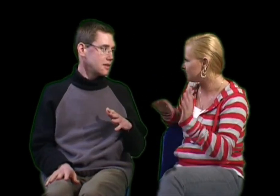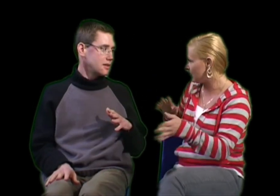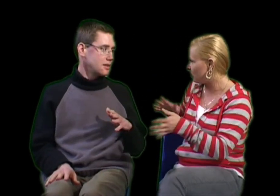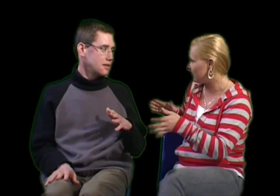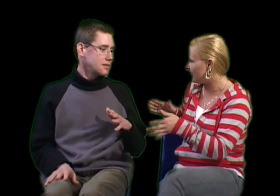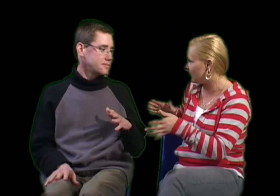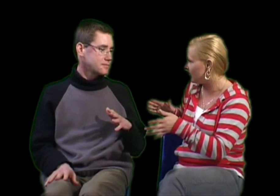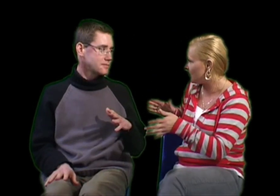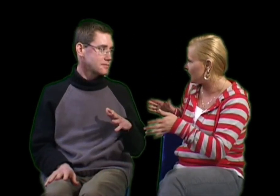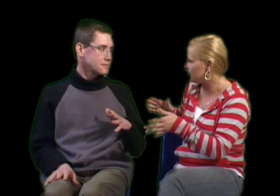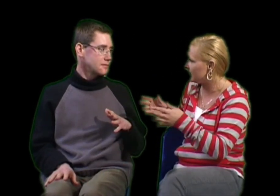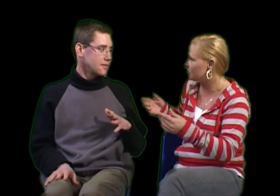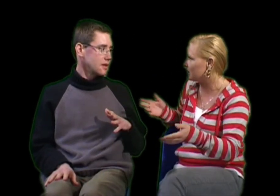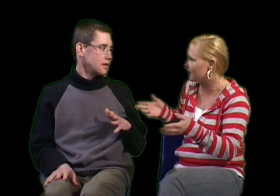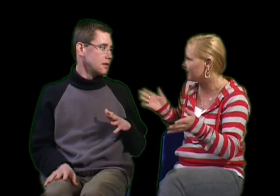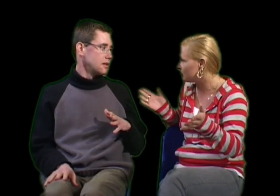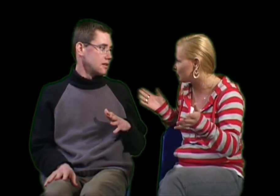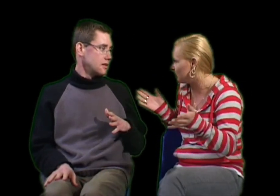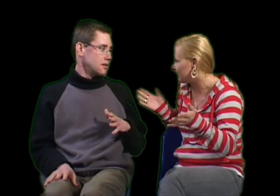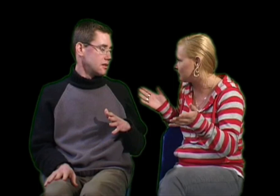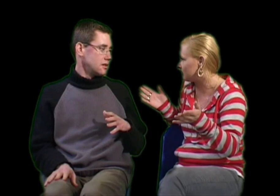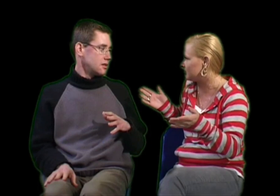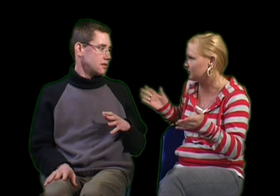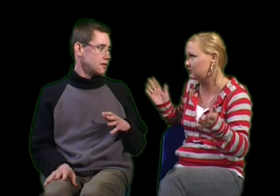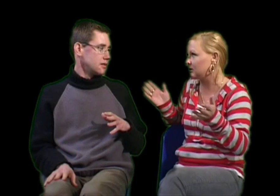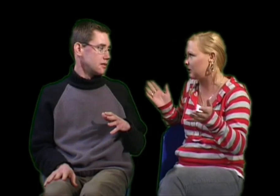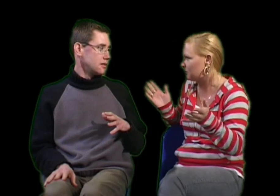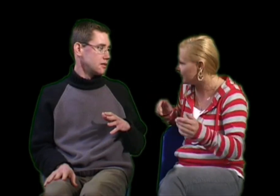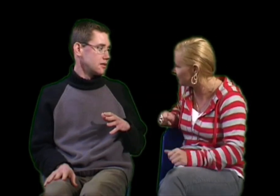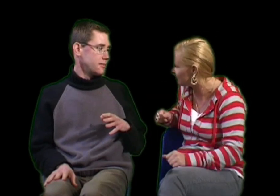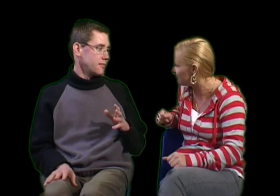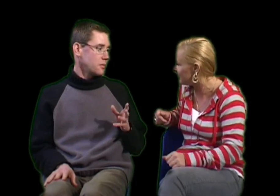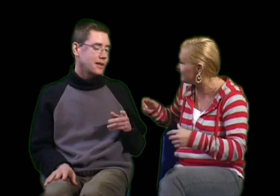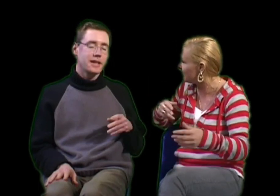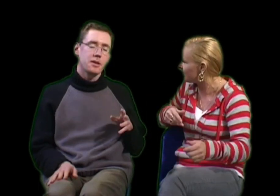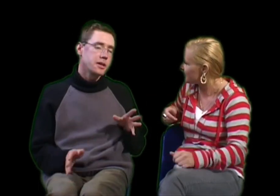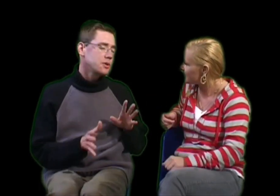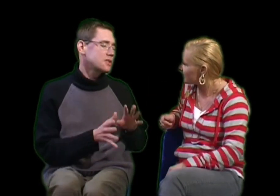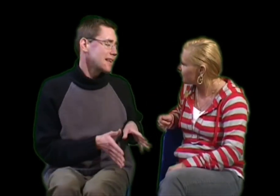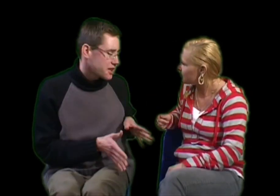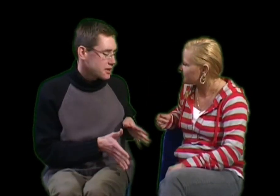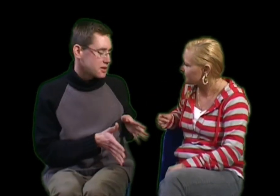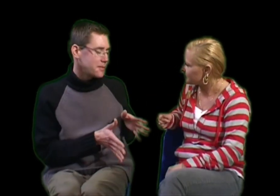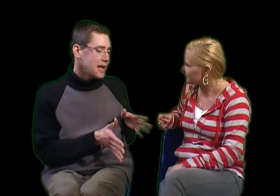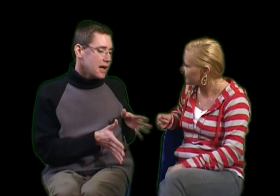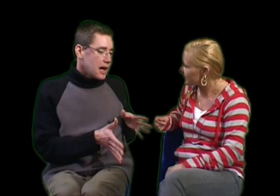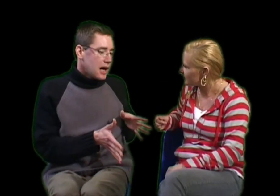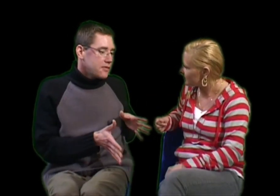Pick her up in the car, right, and then she'd be like, figure she'd go to the restaurants, and she'd be like, oh, where's the guy, Rich? No, Sandra, have you